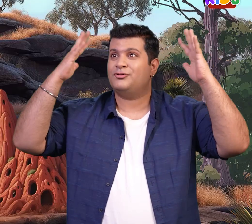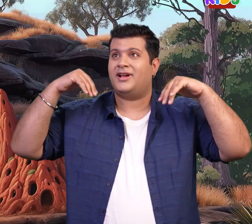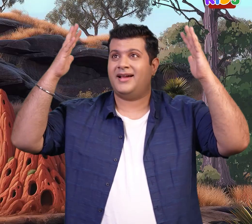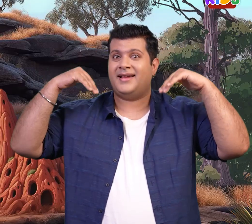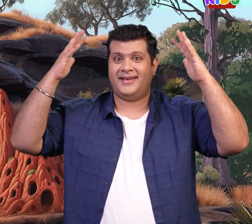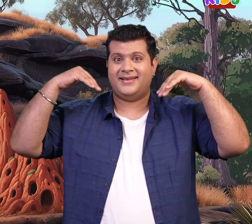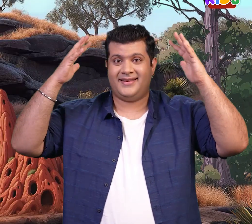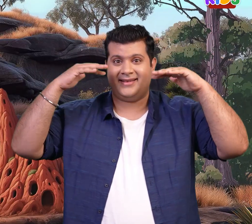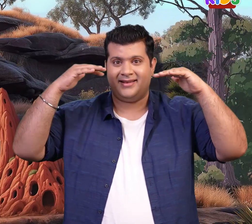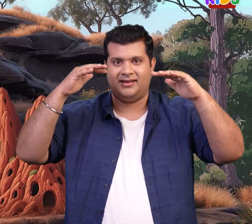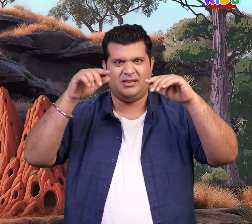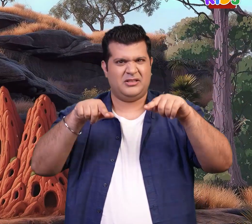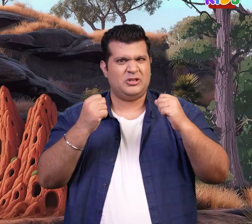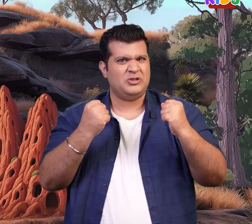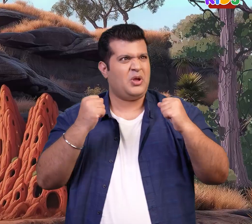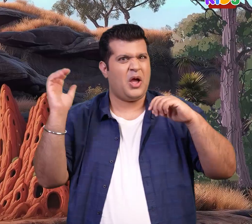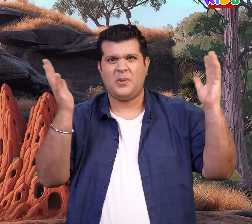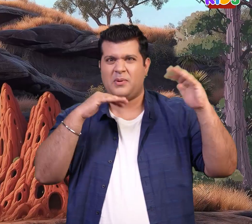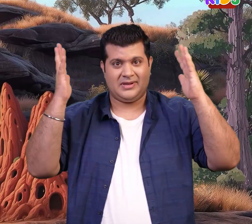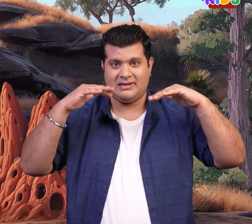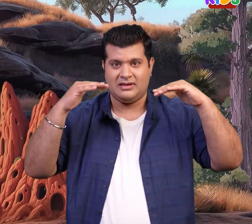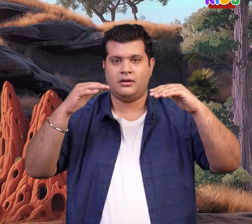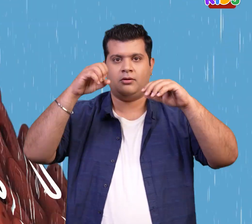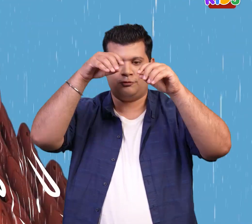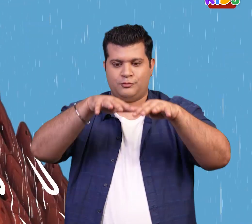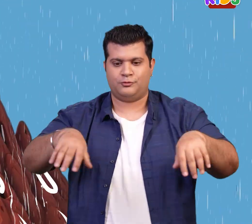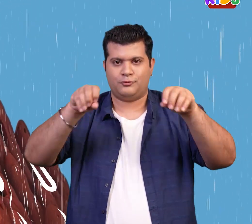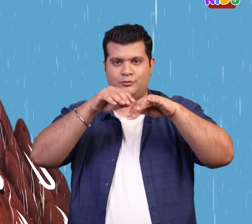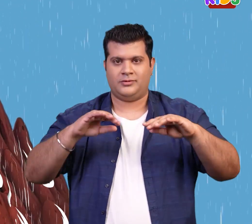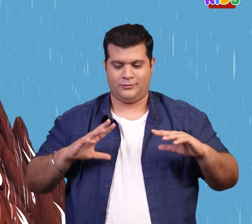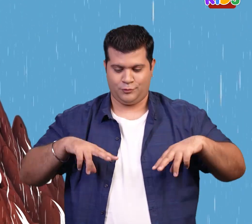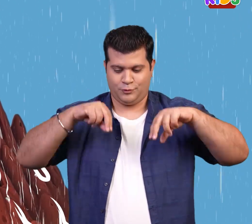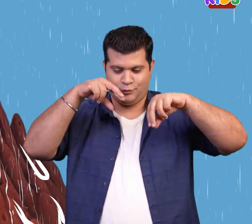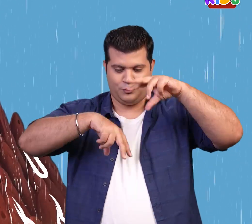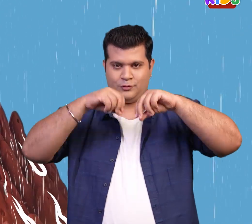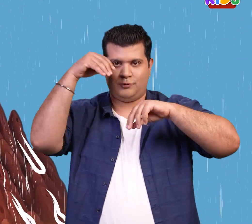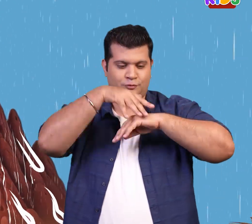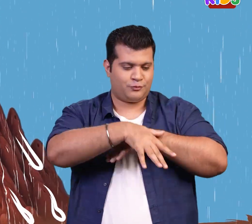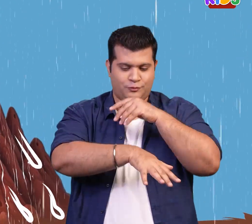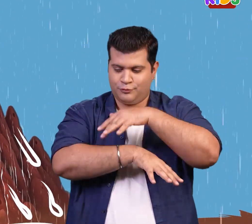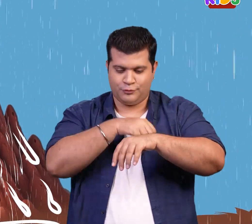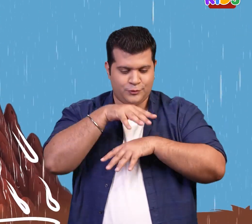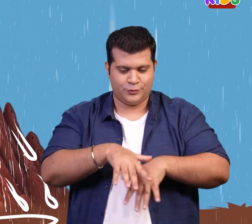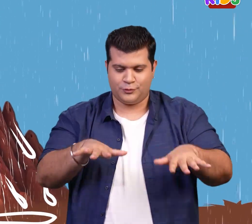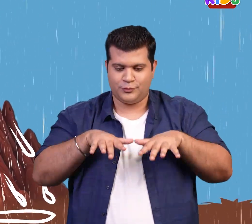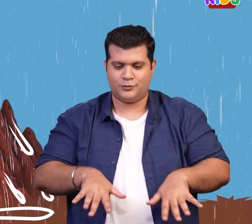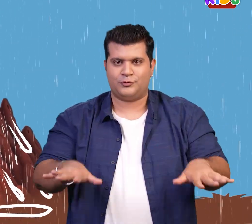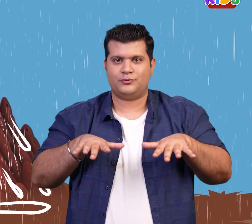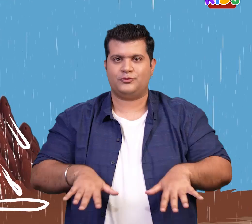Also, this place has heavy rain during the monsoon. The slanted wall helps the